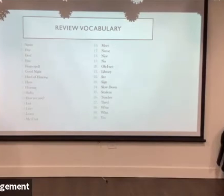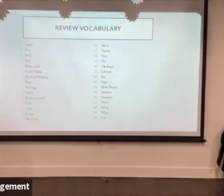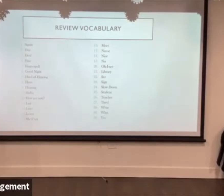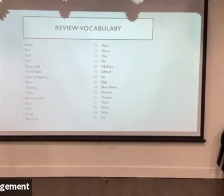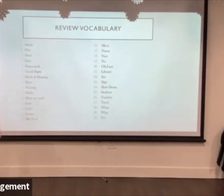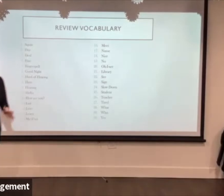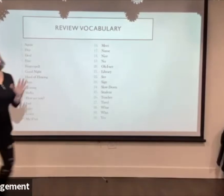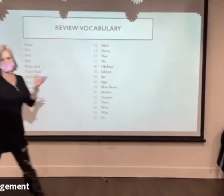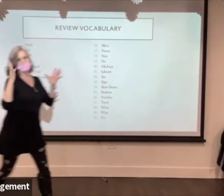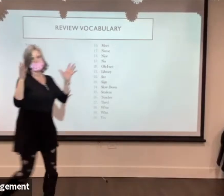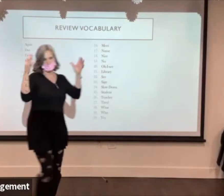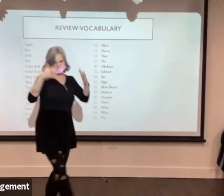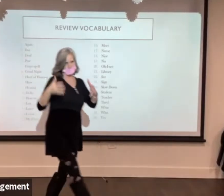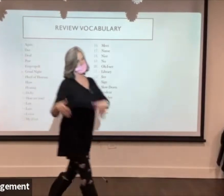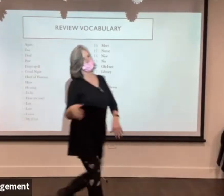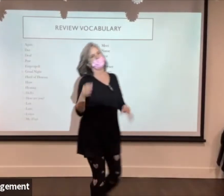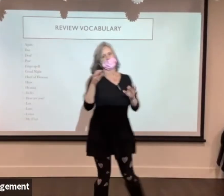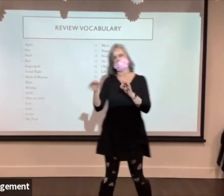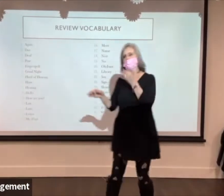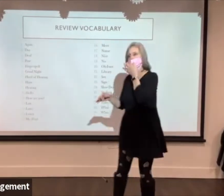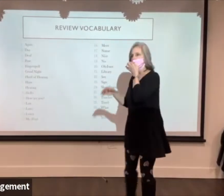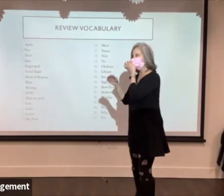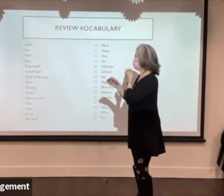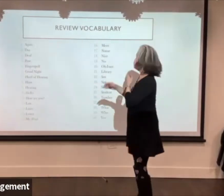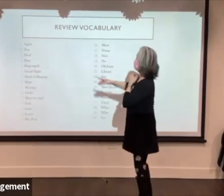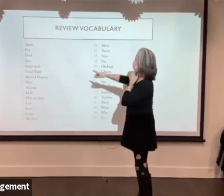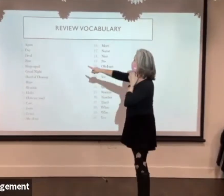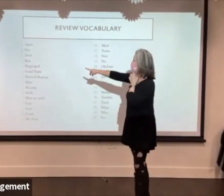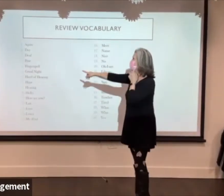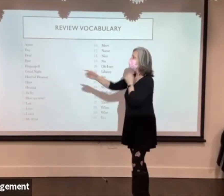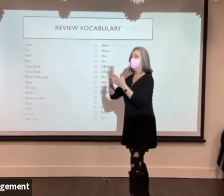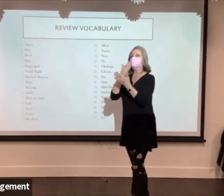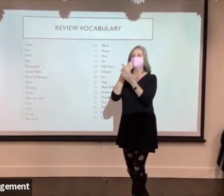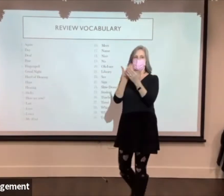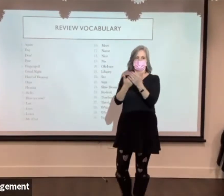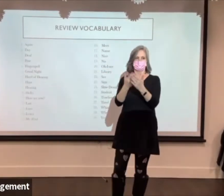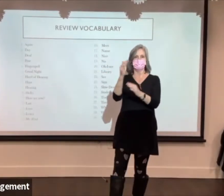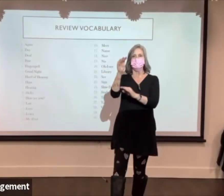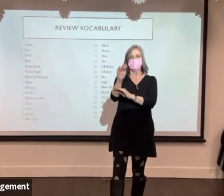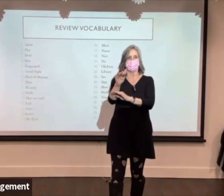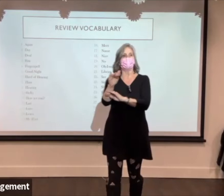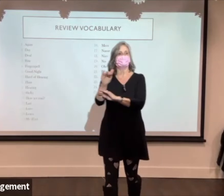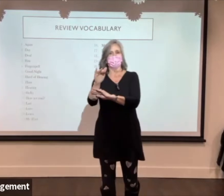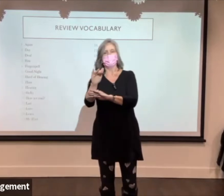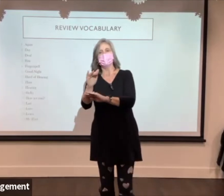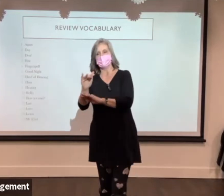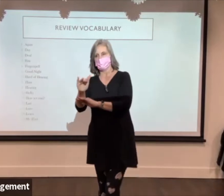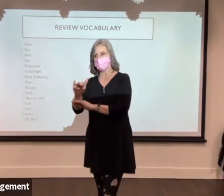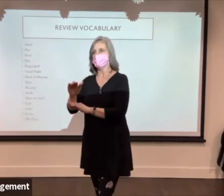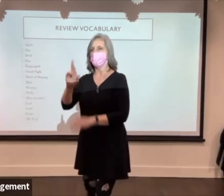right? So again, you're going to be able to focus on the context of the facial expressions. Good night. Now, that one is a little bit harder